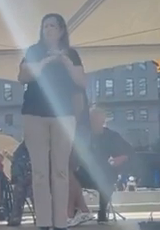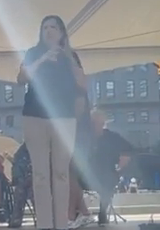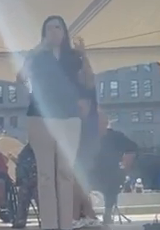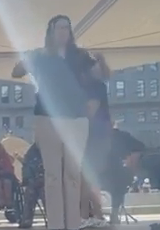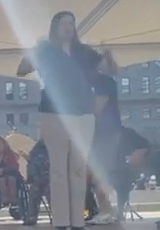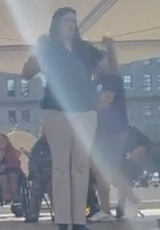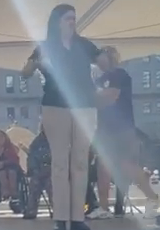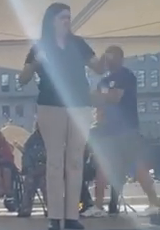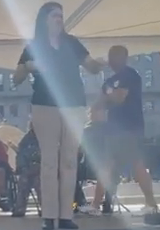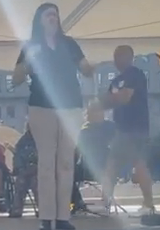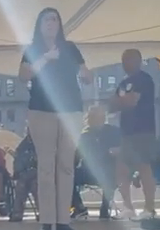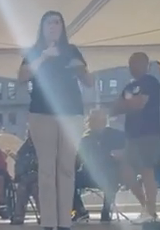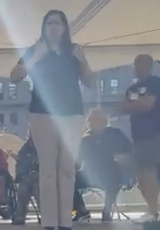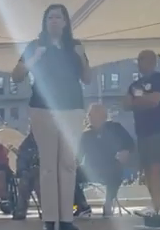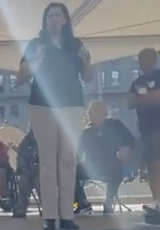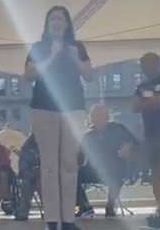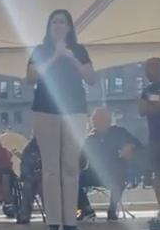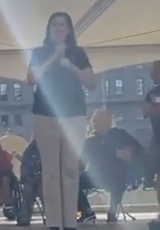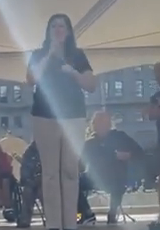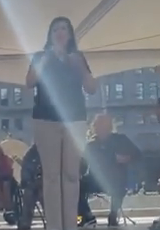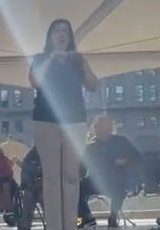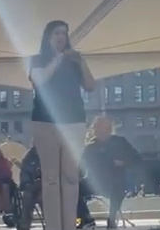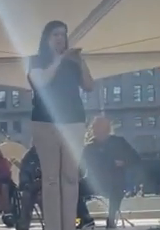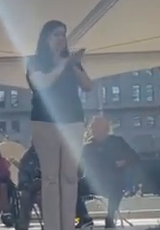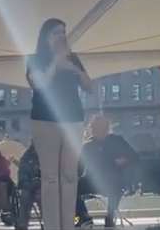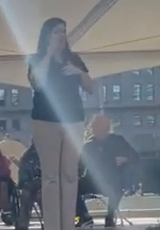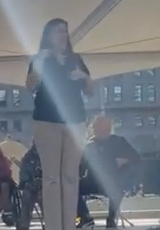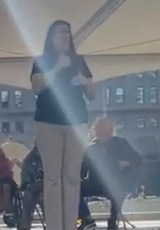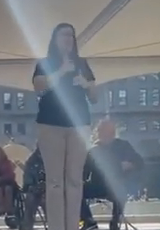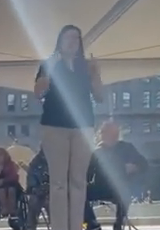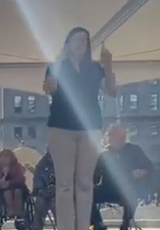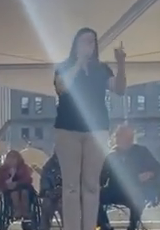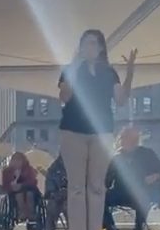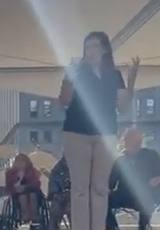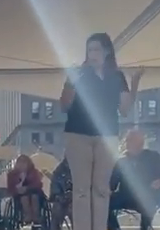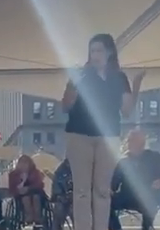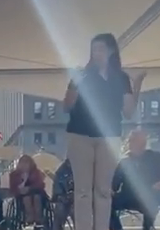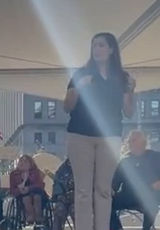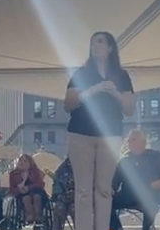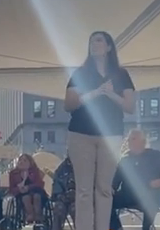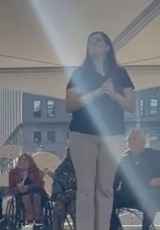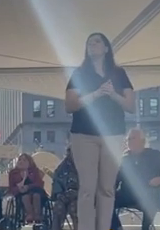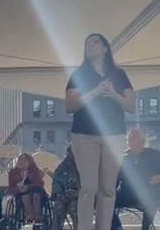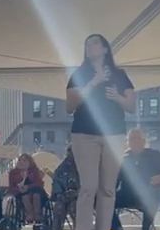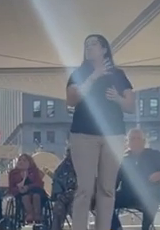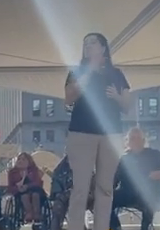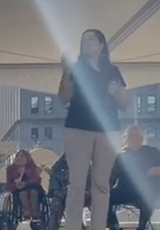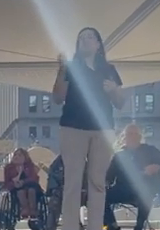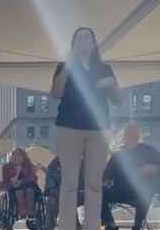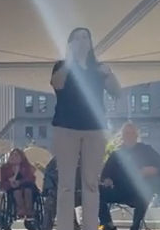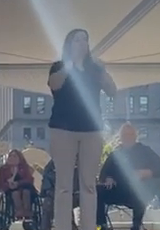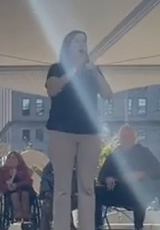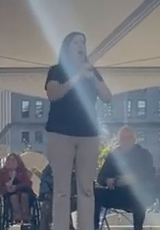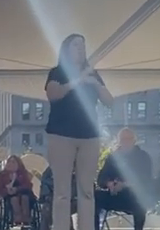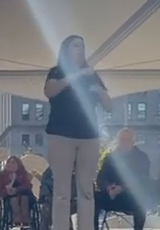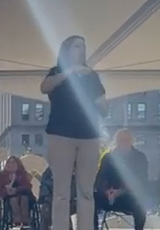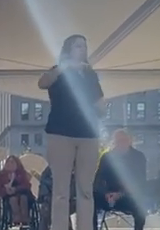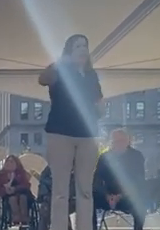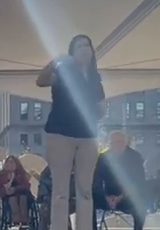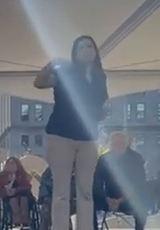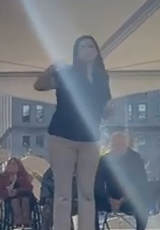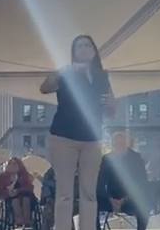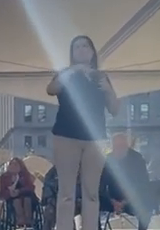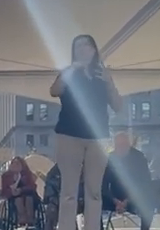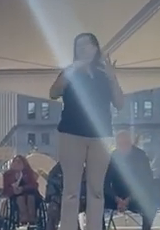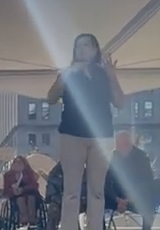accessible. We try and make them as accessible as we want them to be. And there's employment and